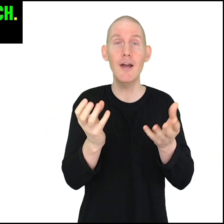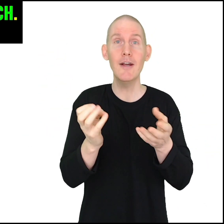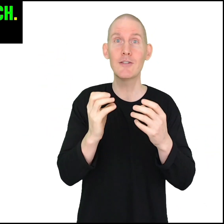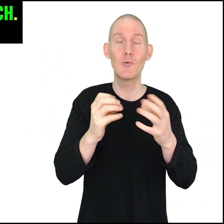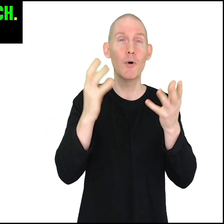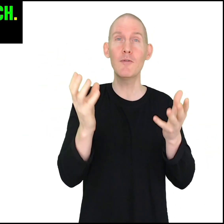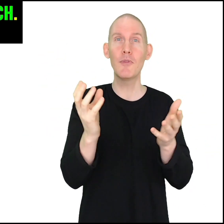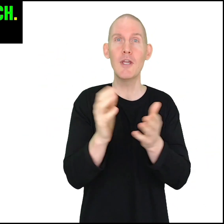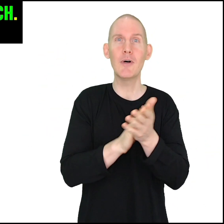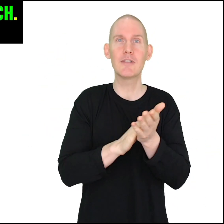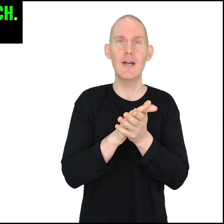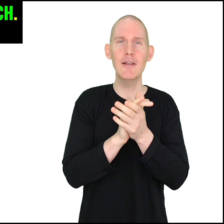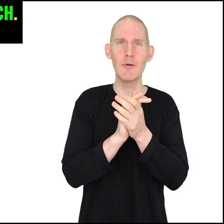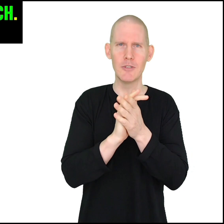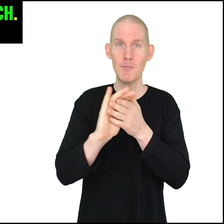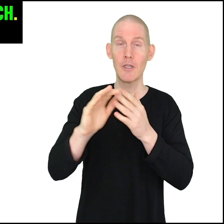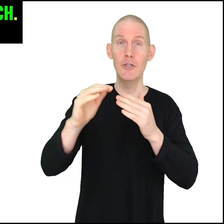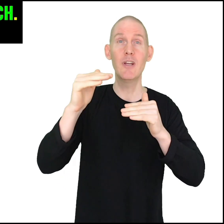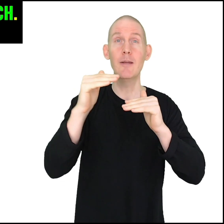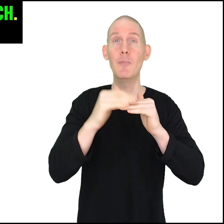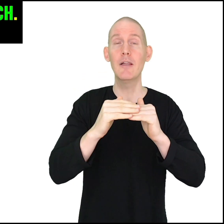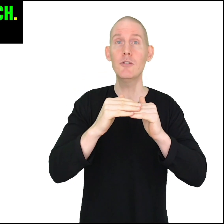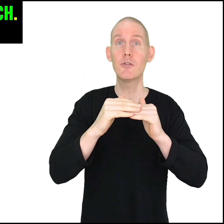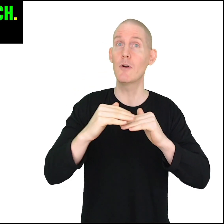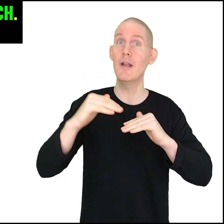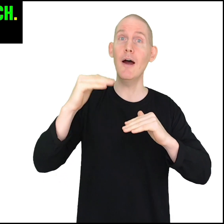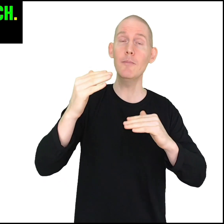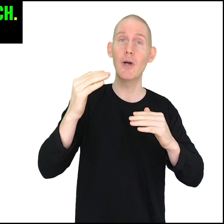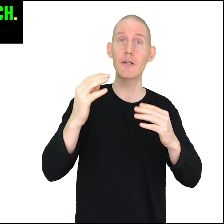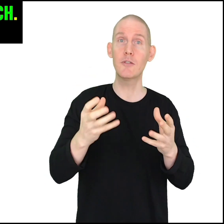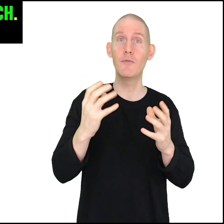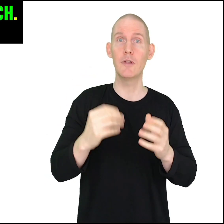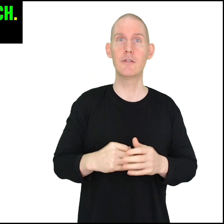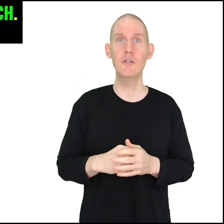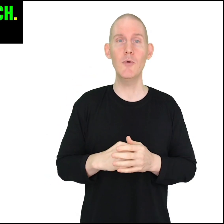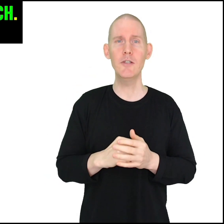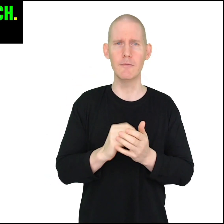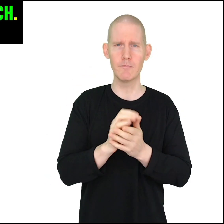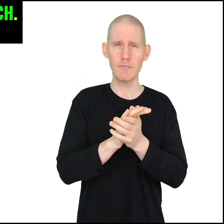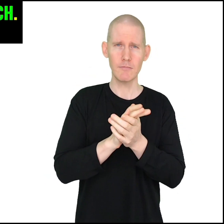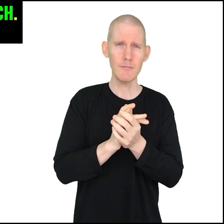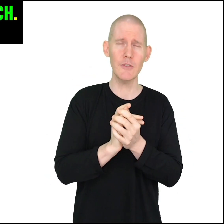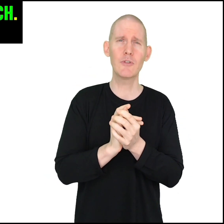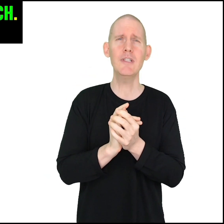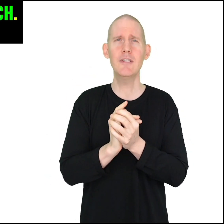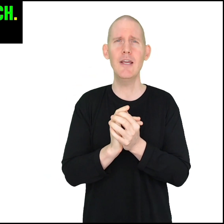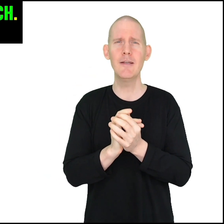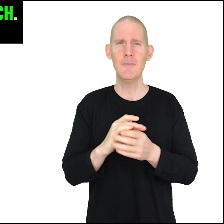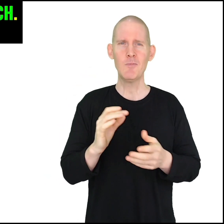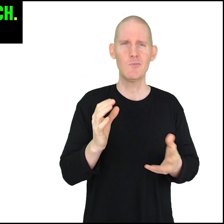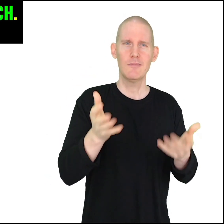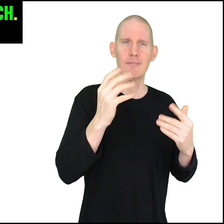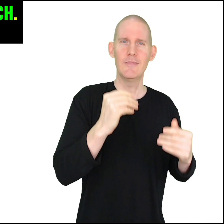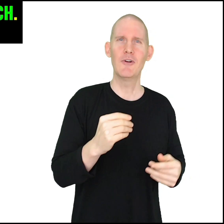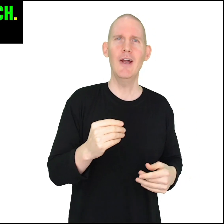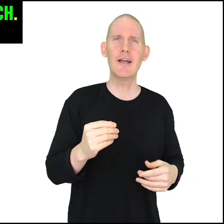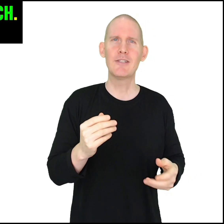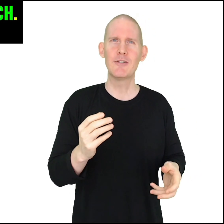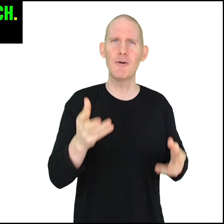That's a wonderful thing about sign language. You can embellish or not embellish to fit the situation. So let's say your ex-girlfriend